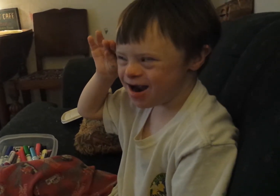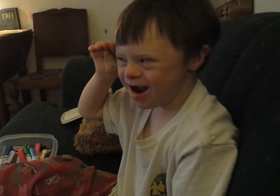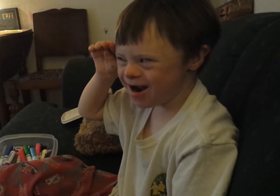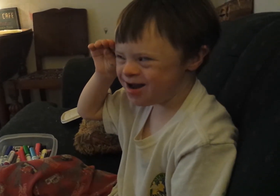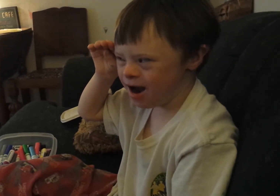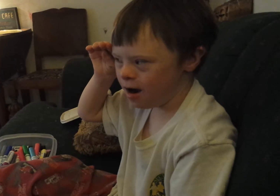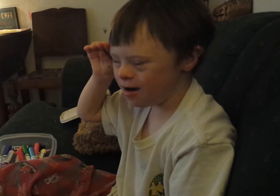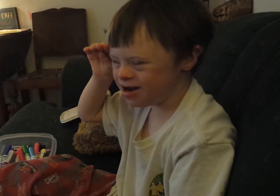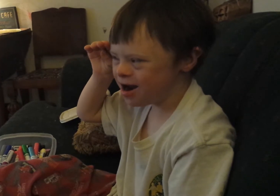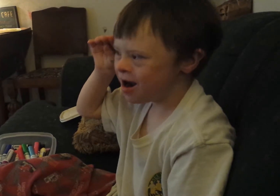It's... Brown.